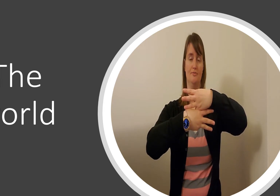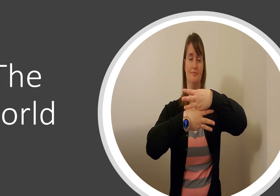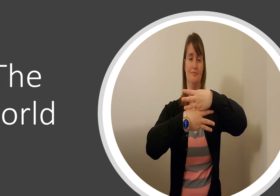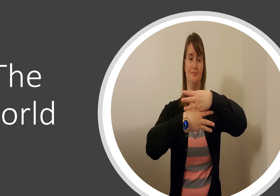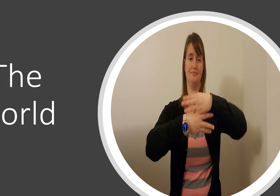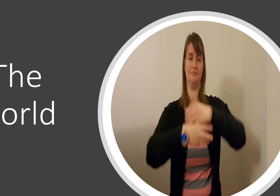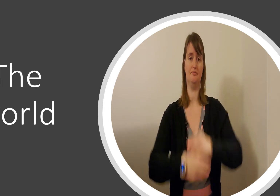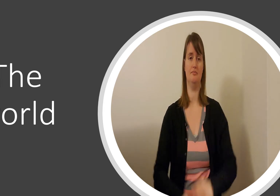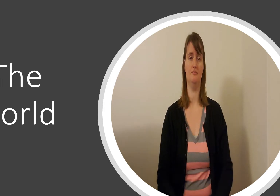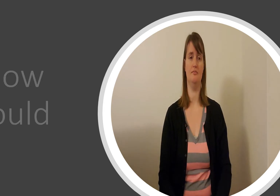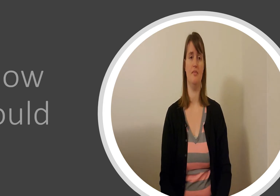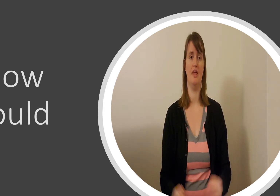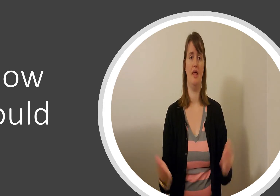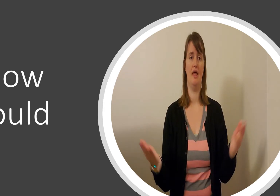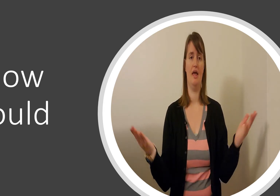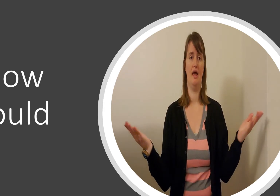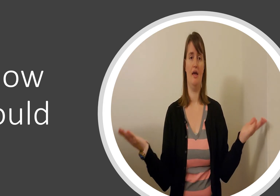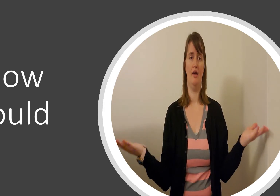World.